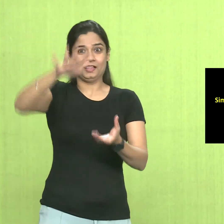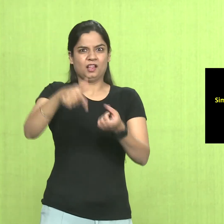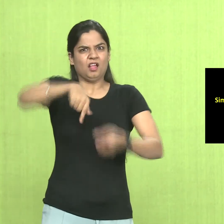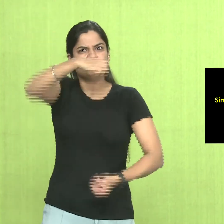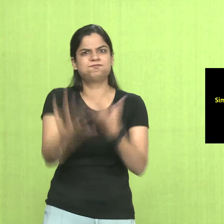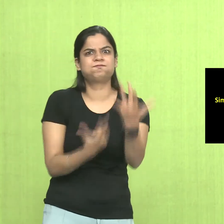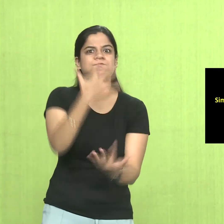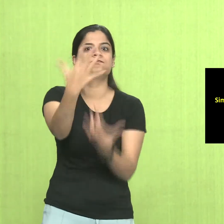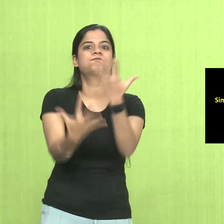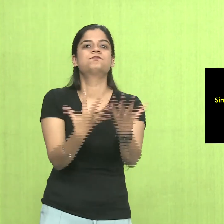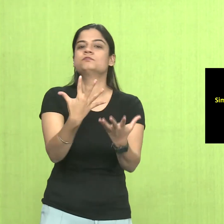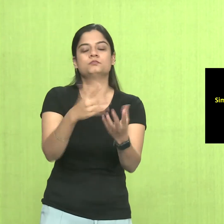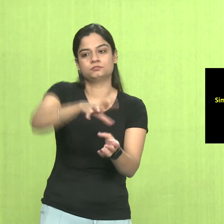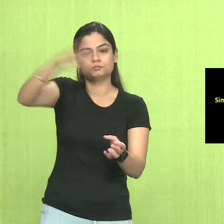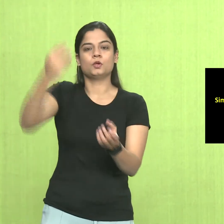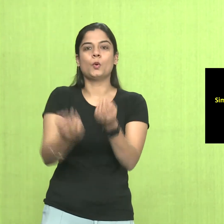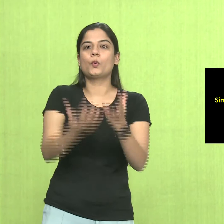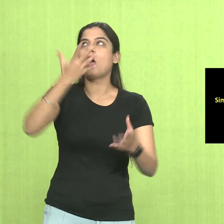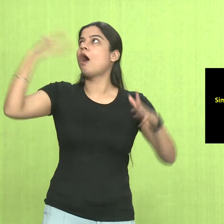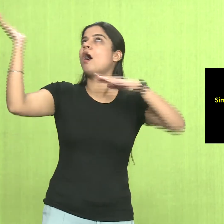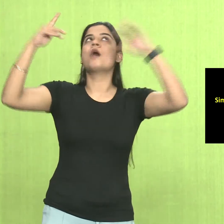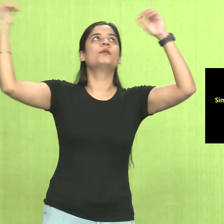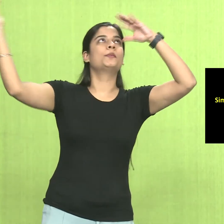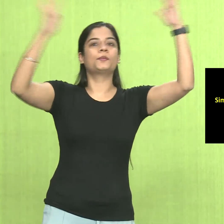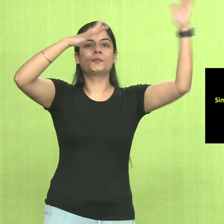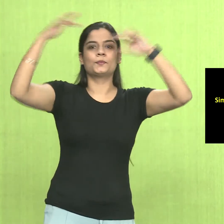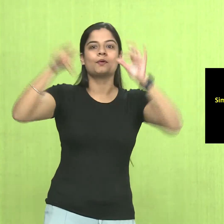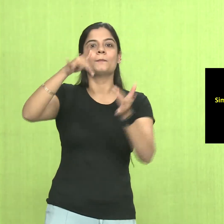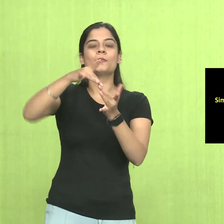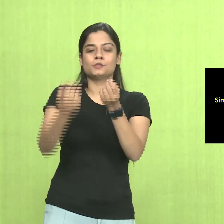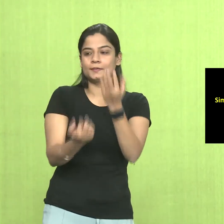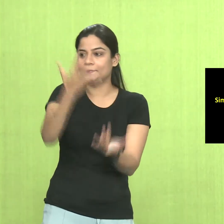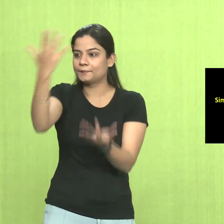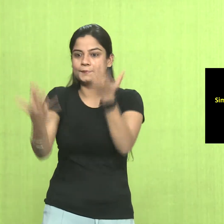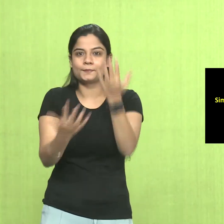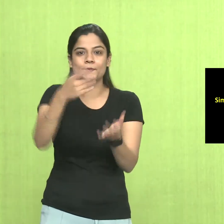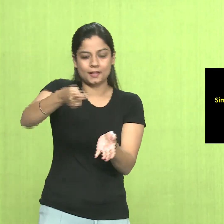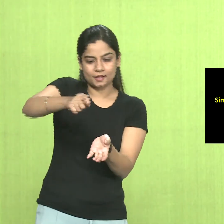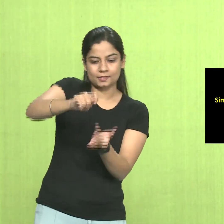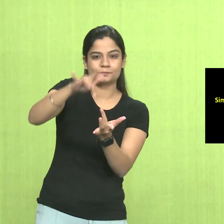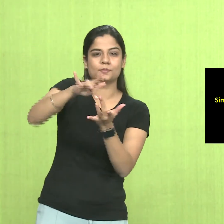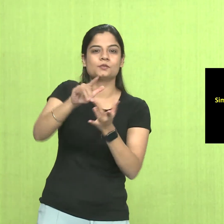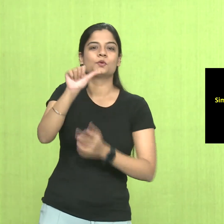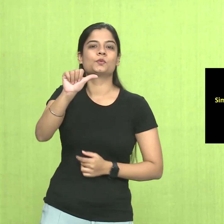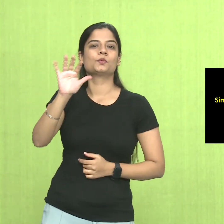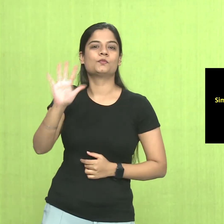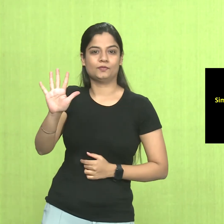remember. Don't cover the food because then the temperature will not rise and food will not be cooked properly.